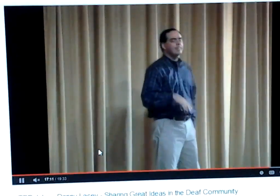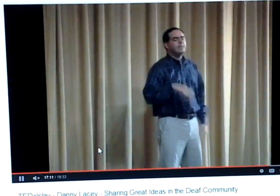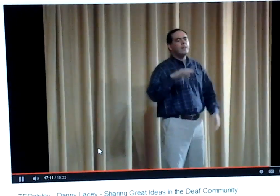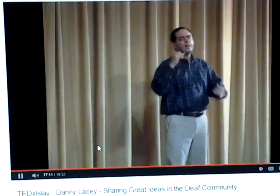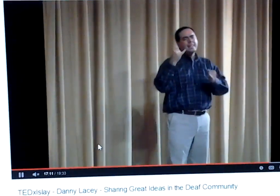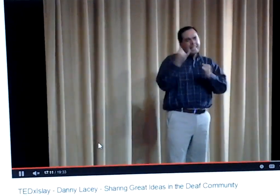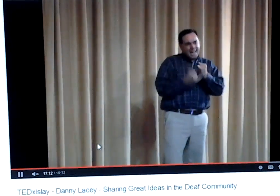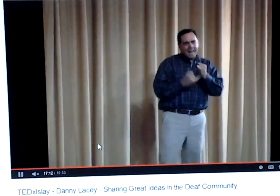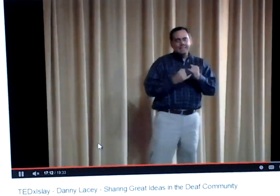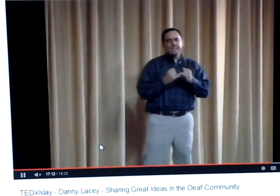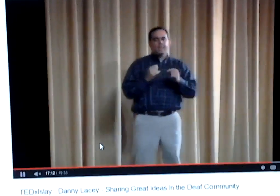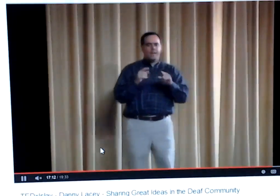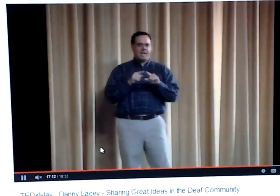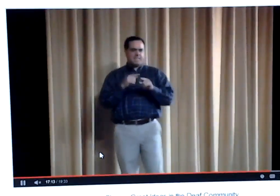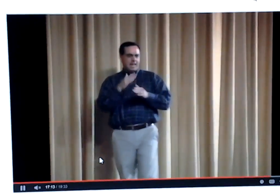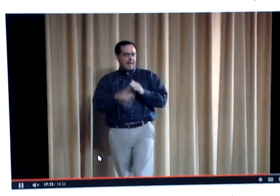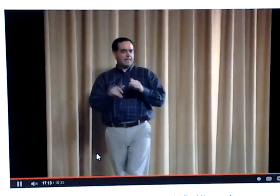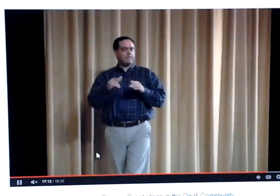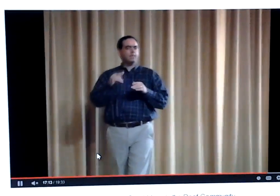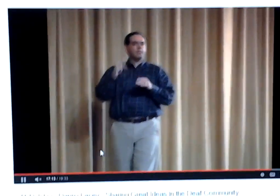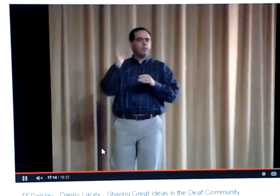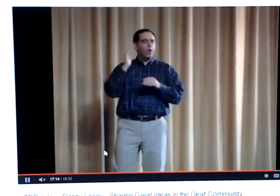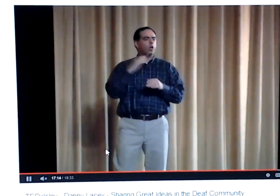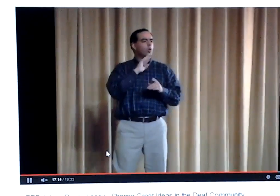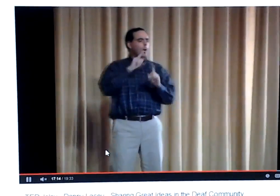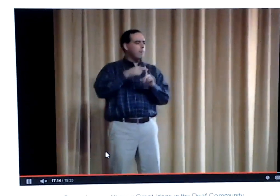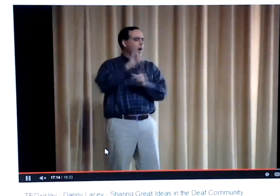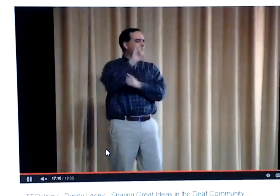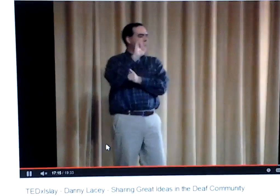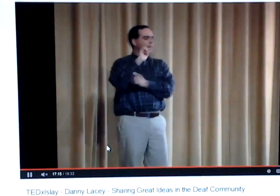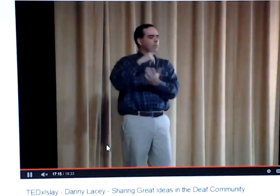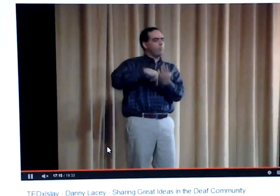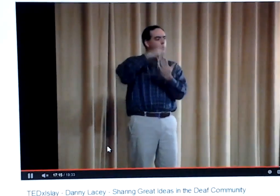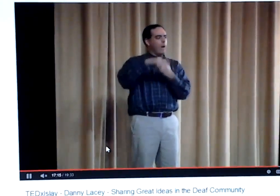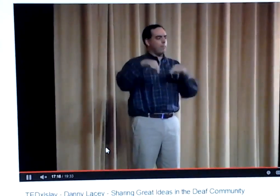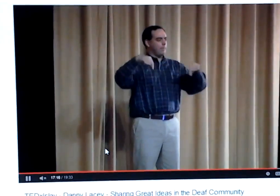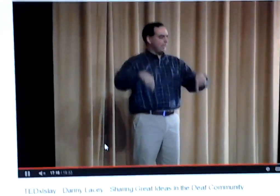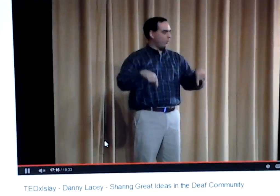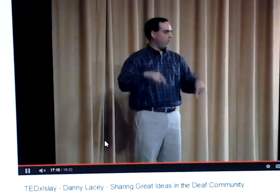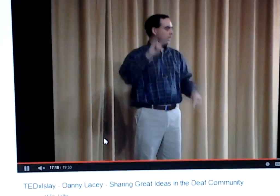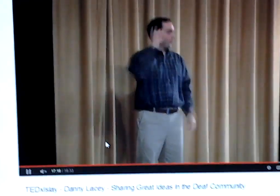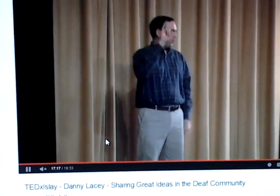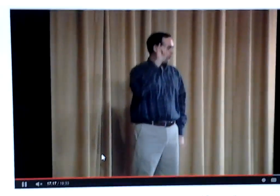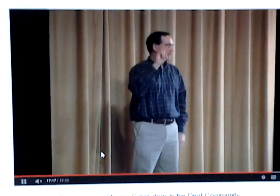So 100% of their graduating class went to college. And it wasn't focused on tests.